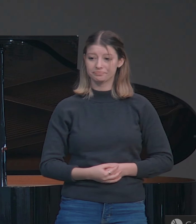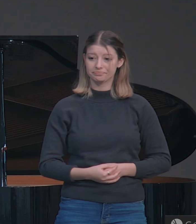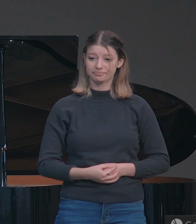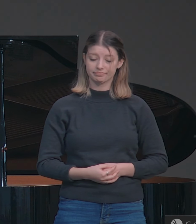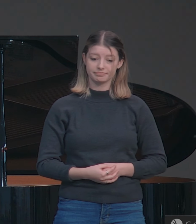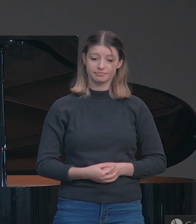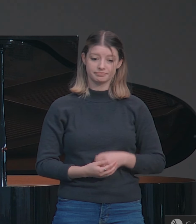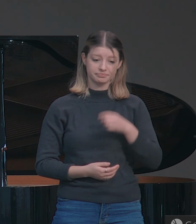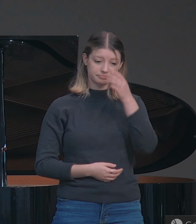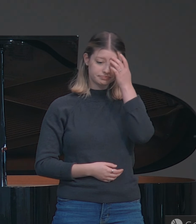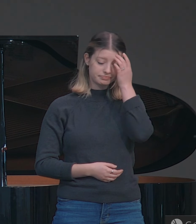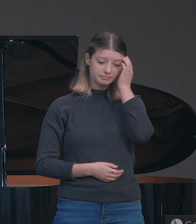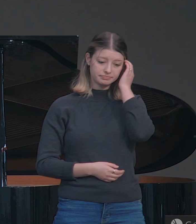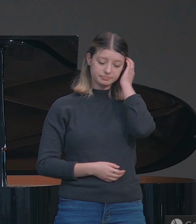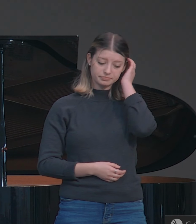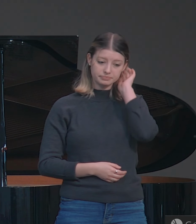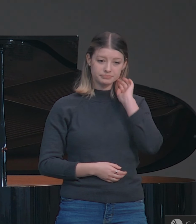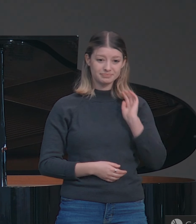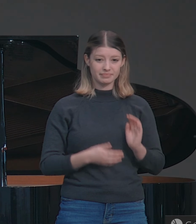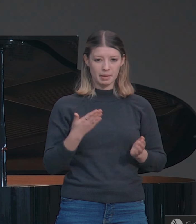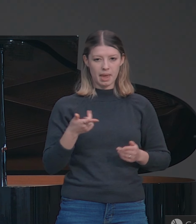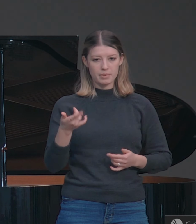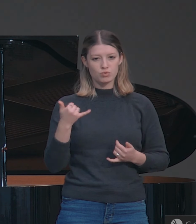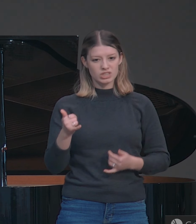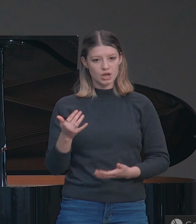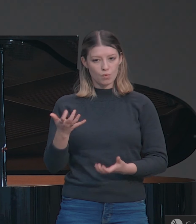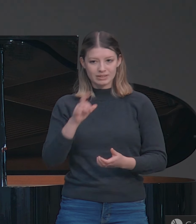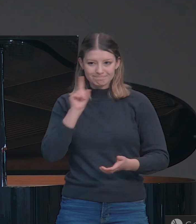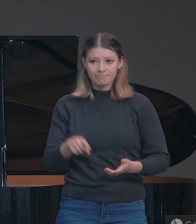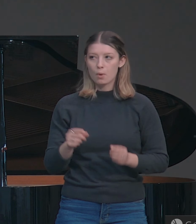Or are you secretly wanting more from him?